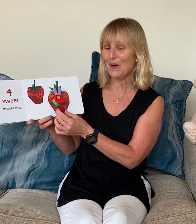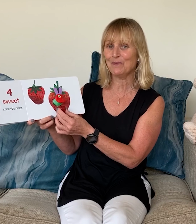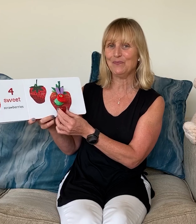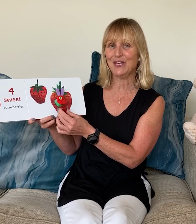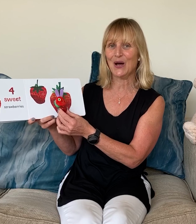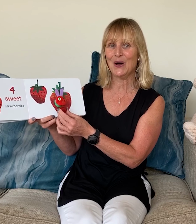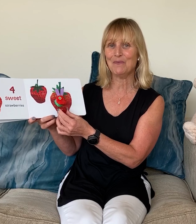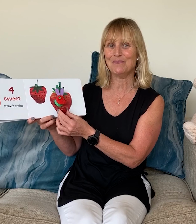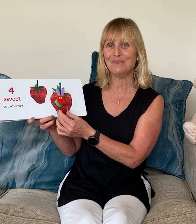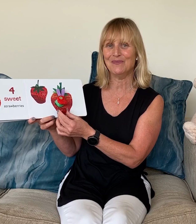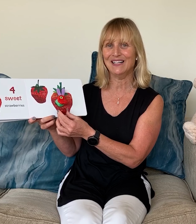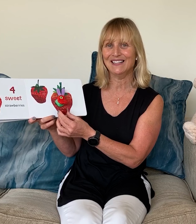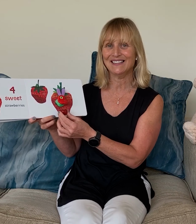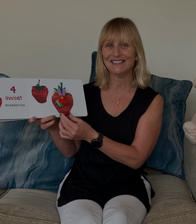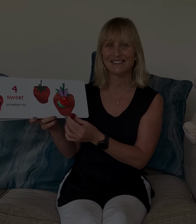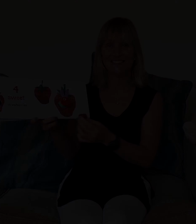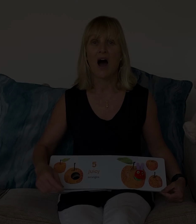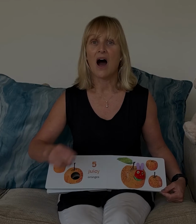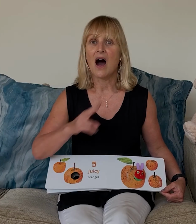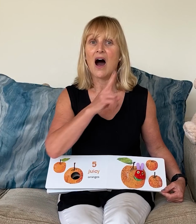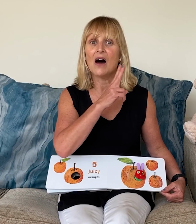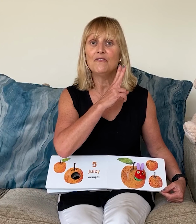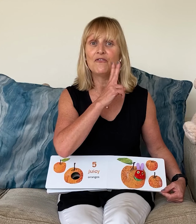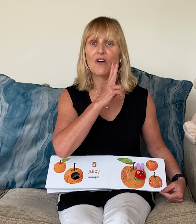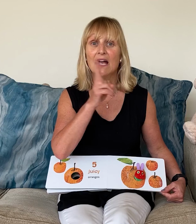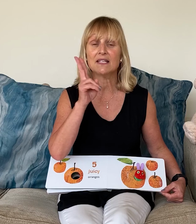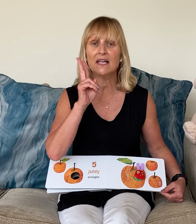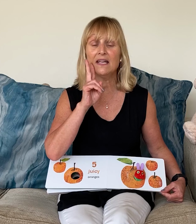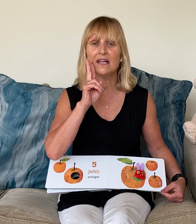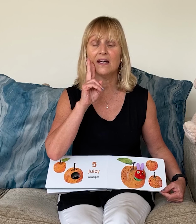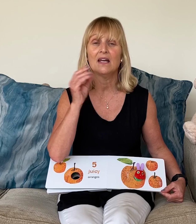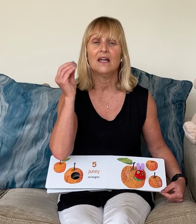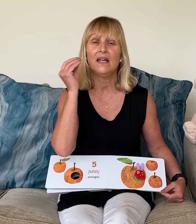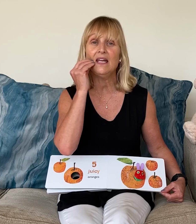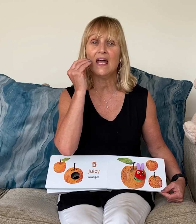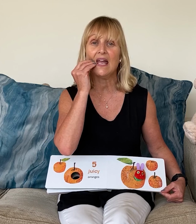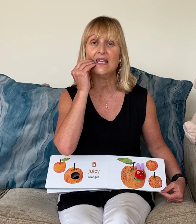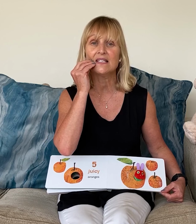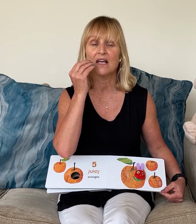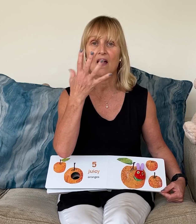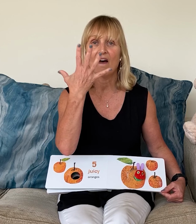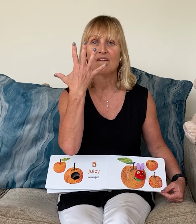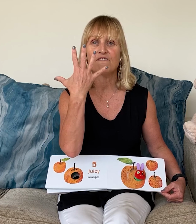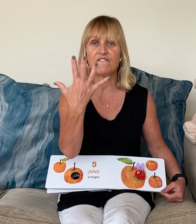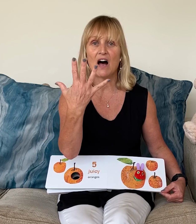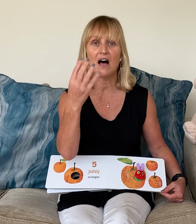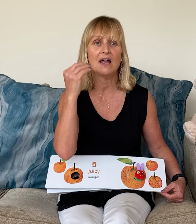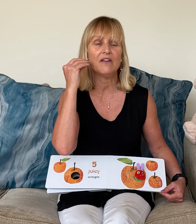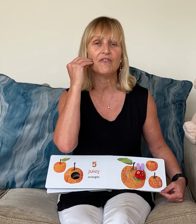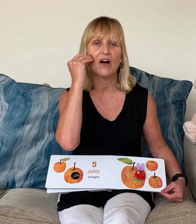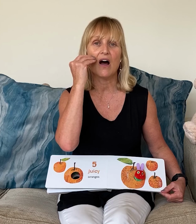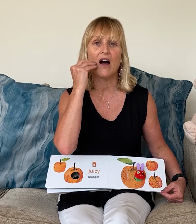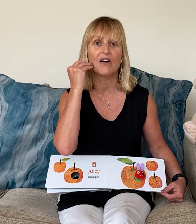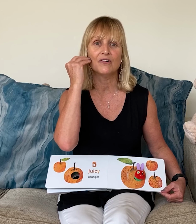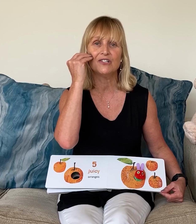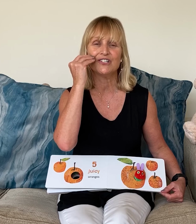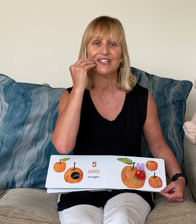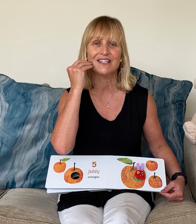Yum, yum. On Friday, he ate five